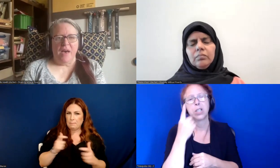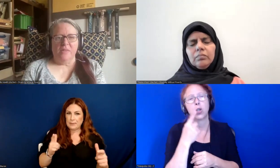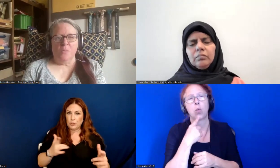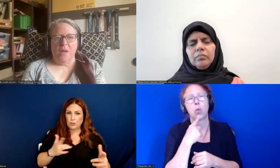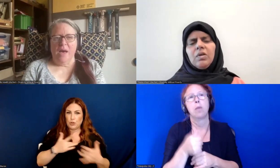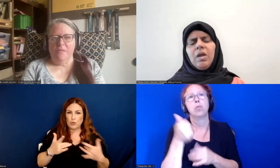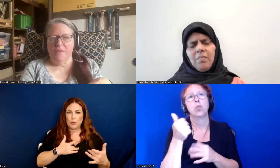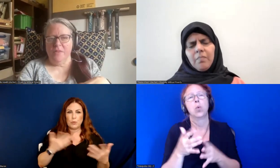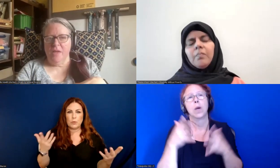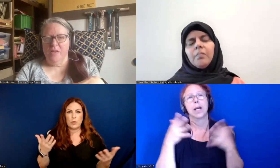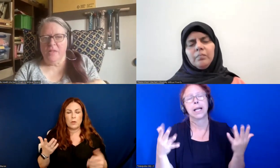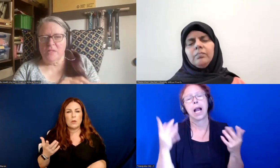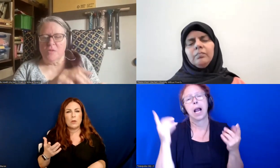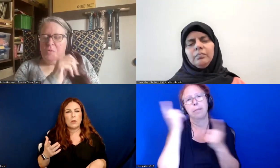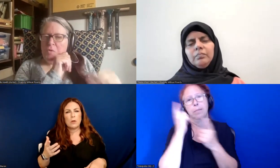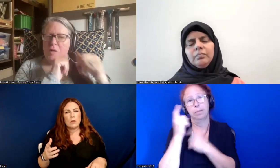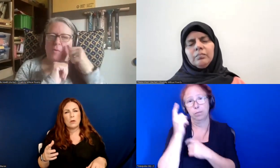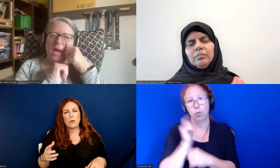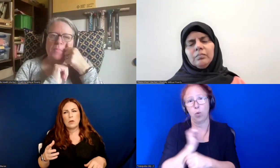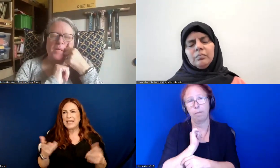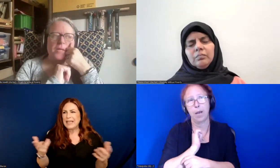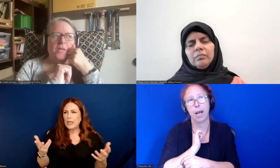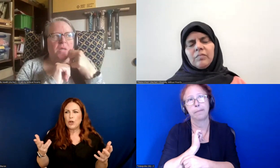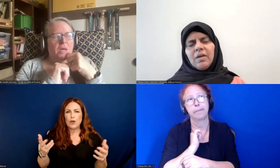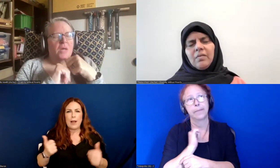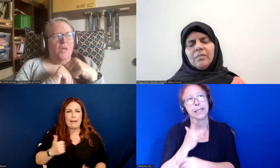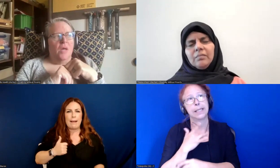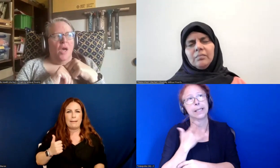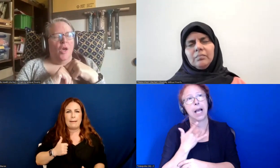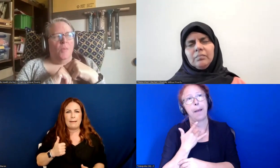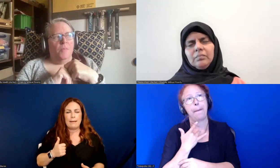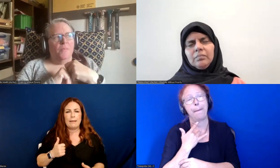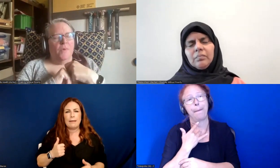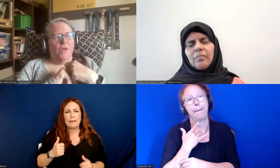digital divide that we have in this country, right? Because